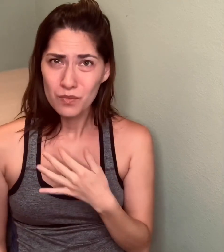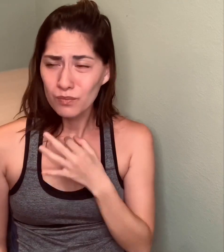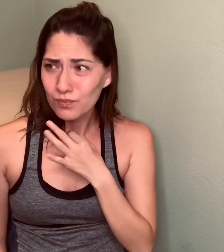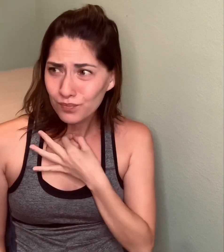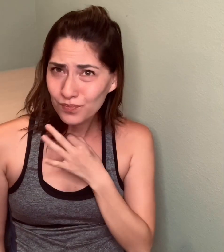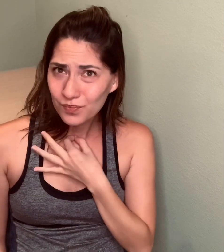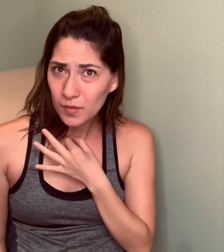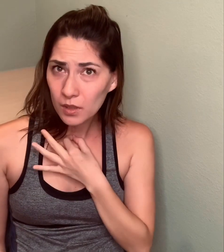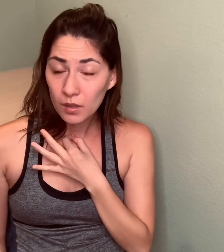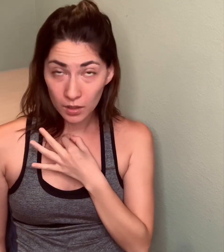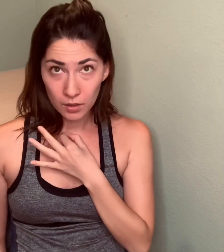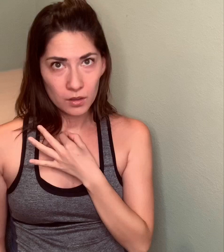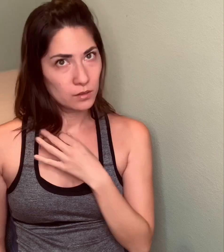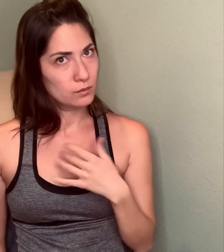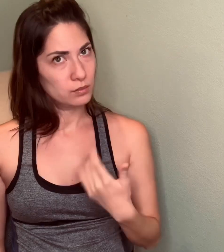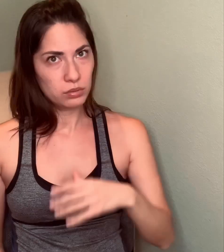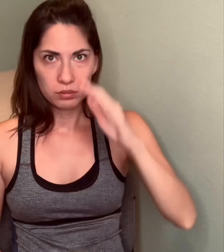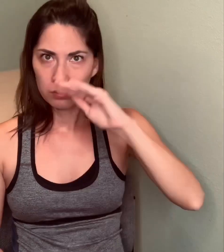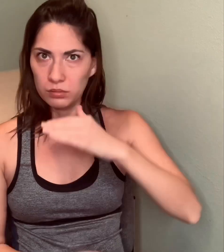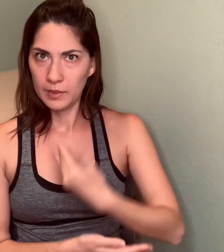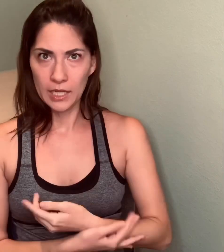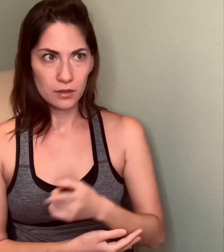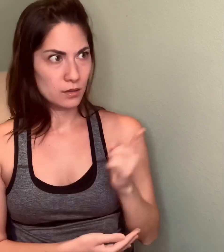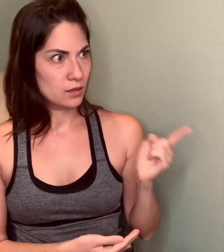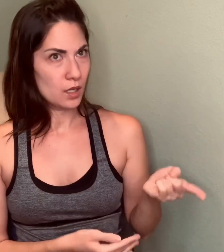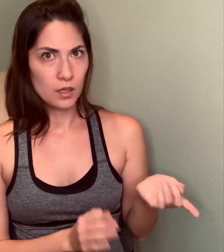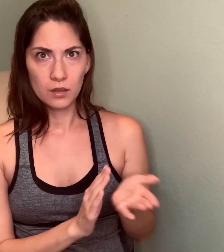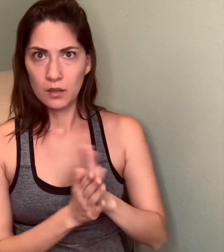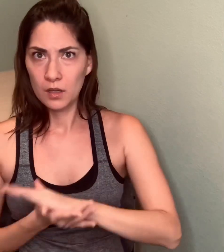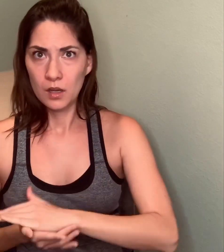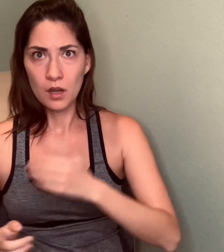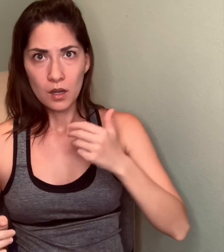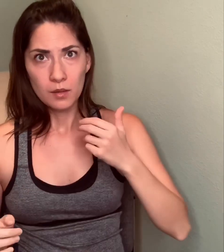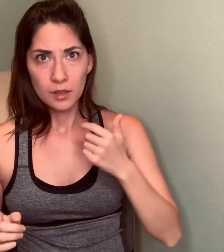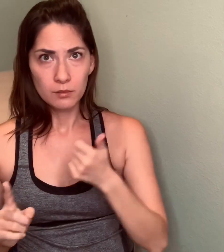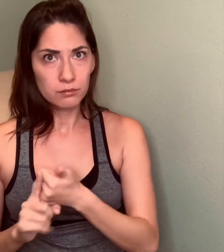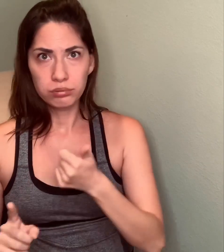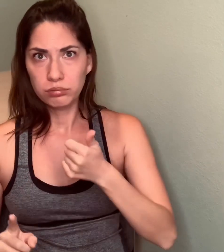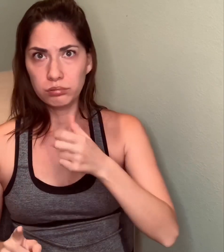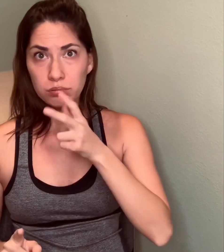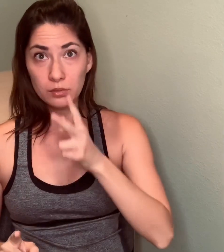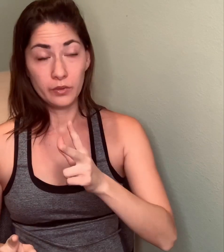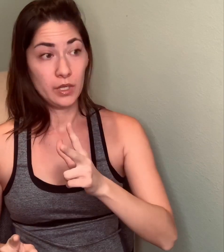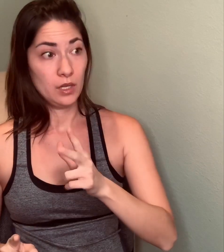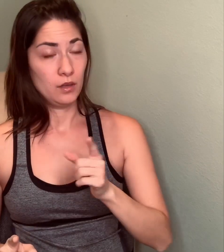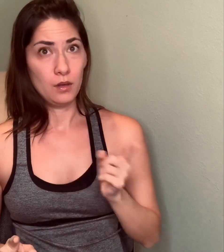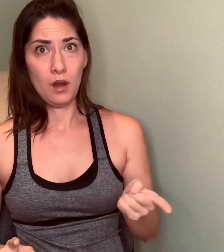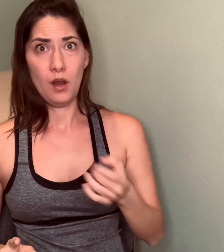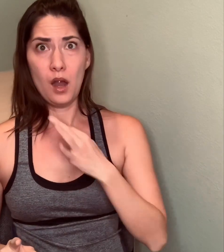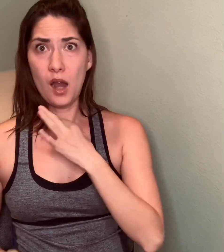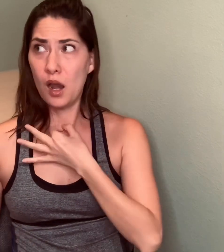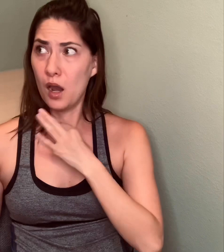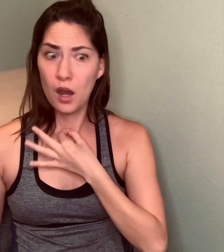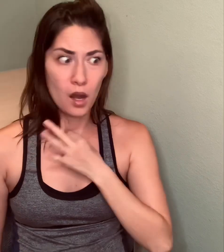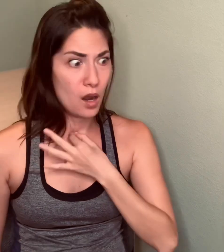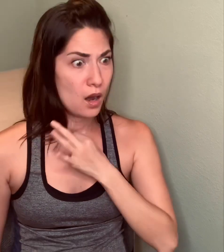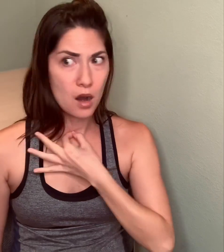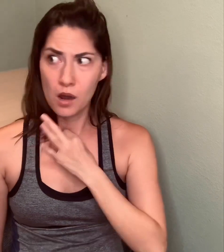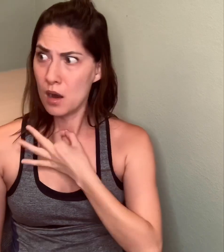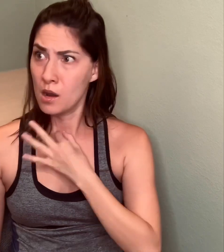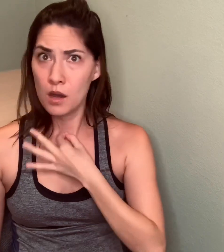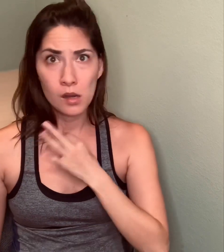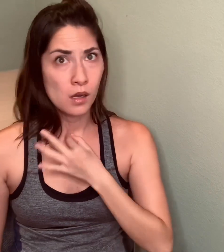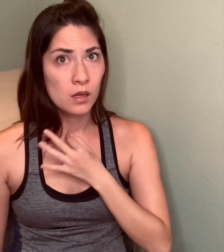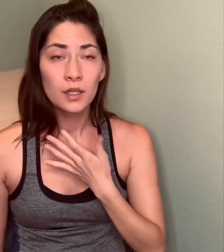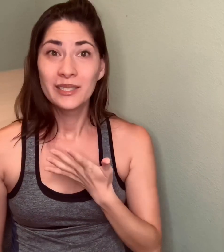hitting with my son turning 3, that is when the curiosity just sparks. There are